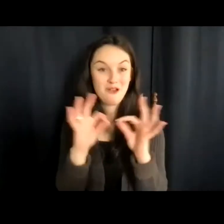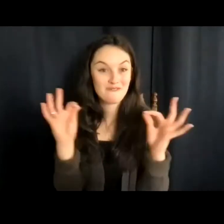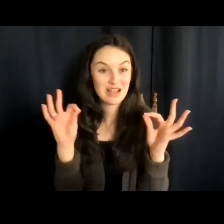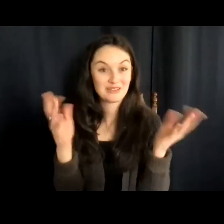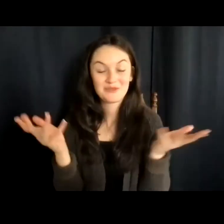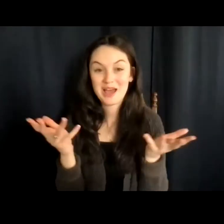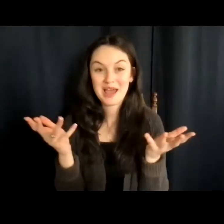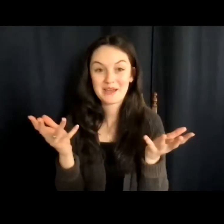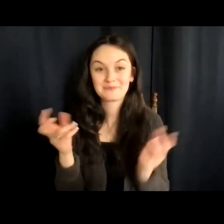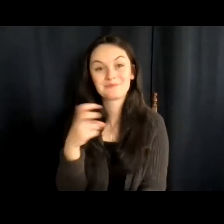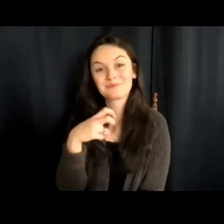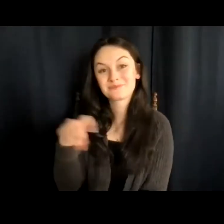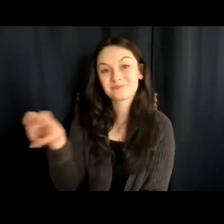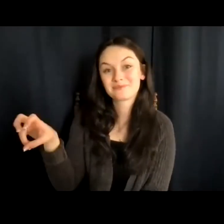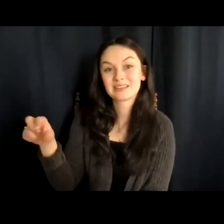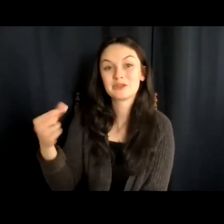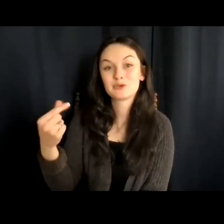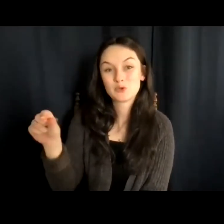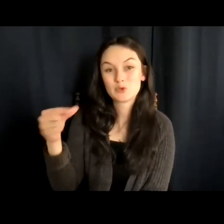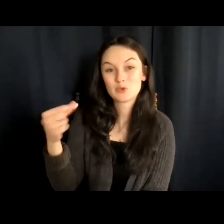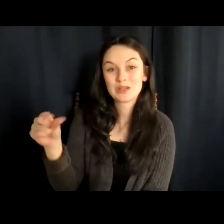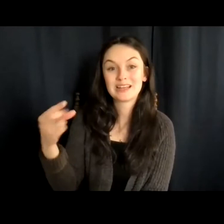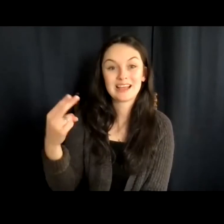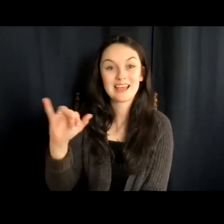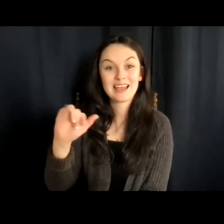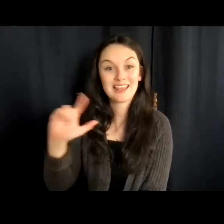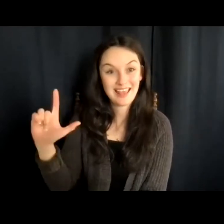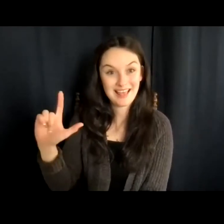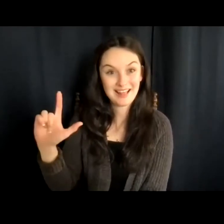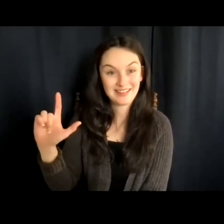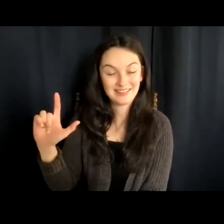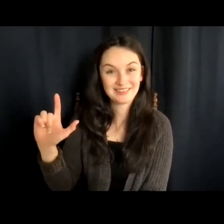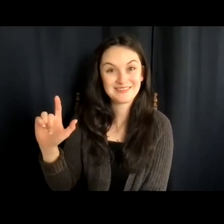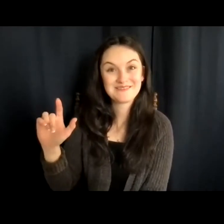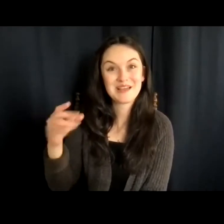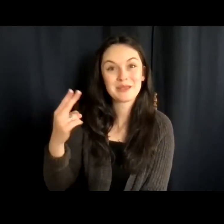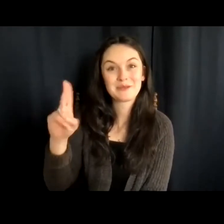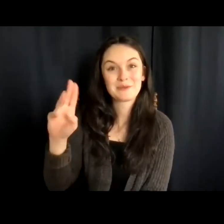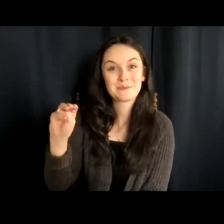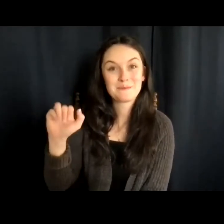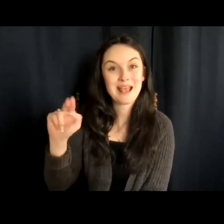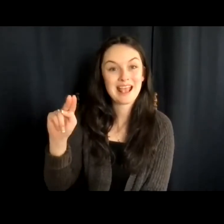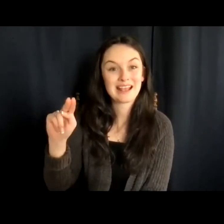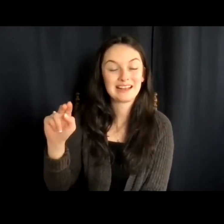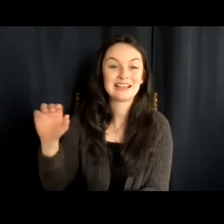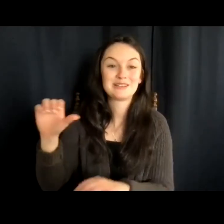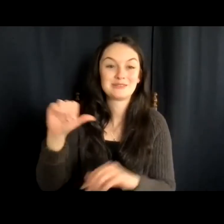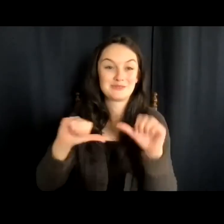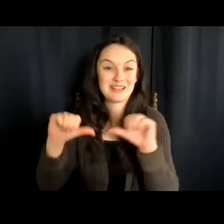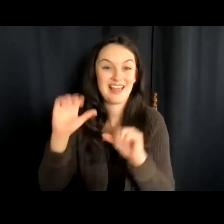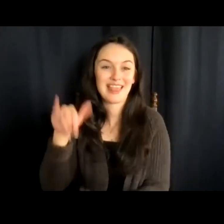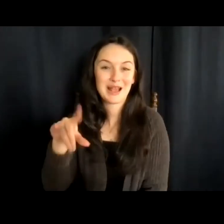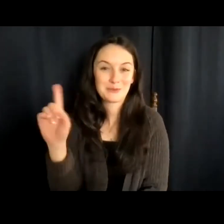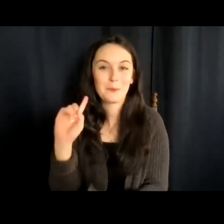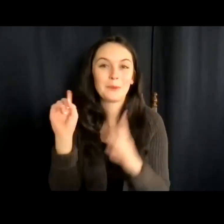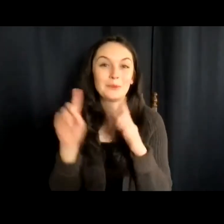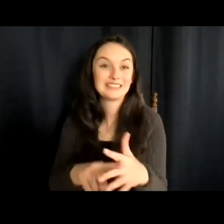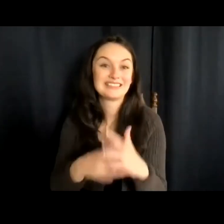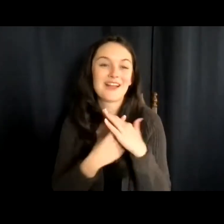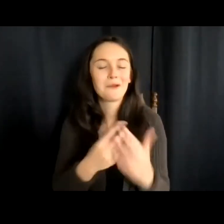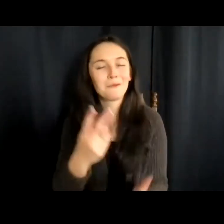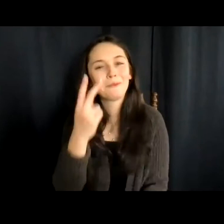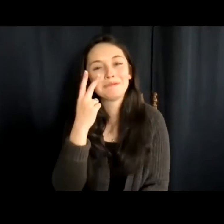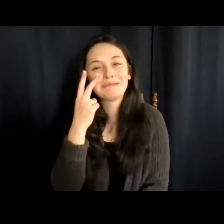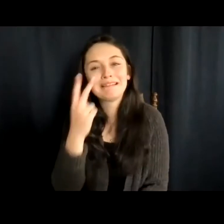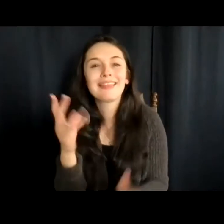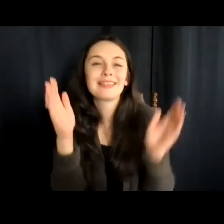to the Green Hill Humane Society, where we started this year, and visit the small animals. So we're going to see the bunnies, and